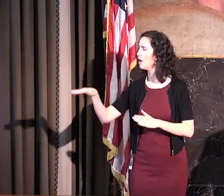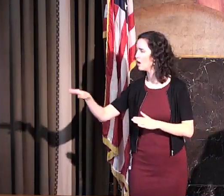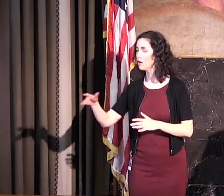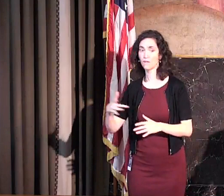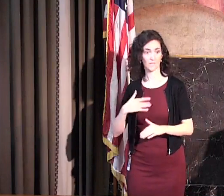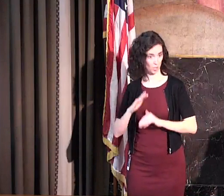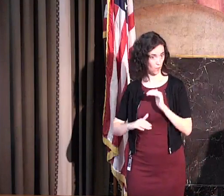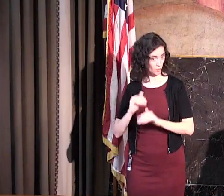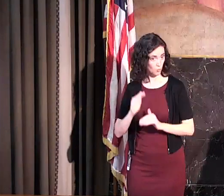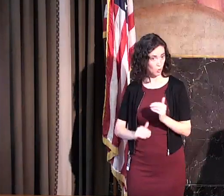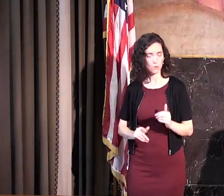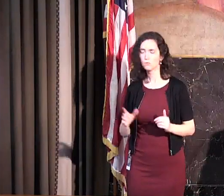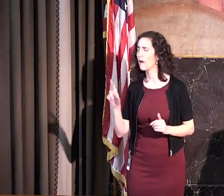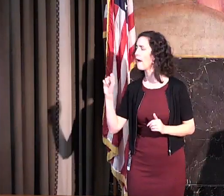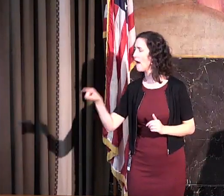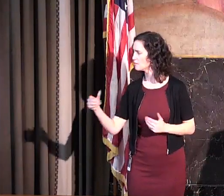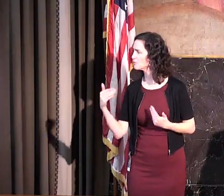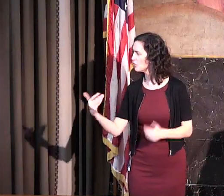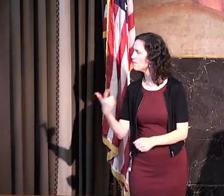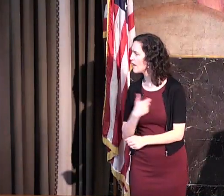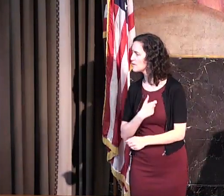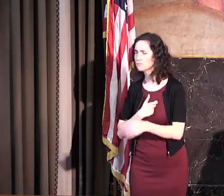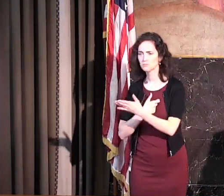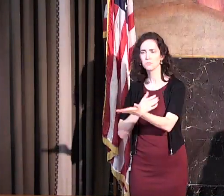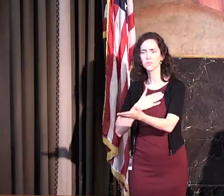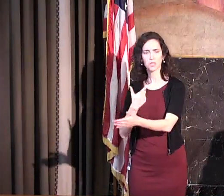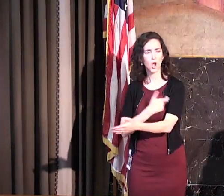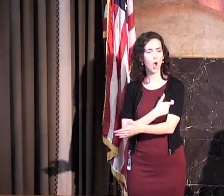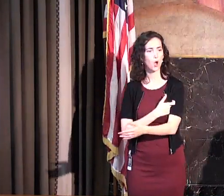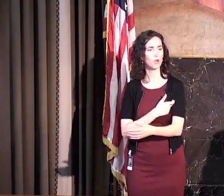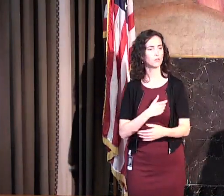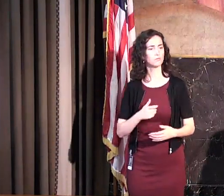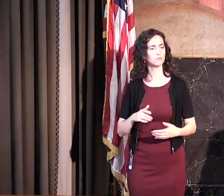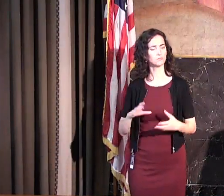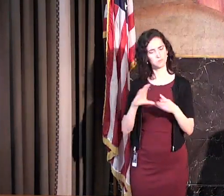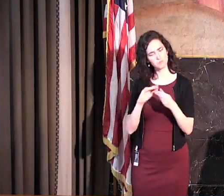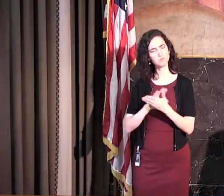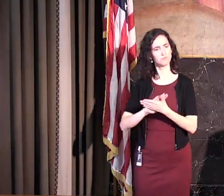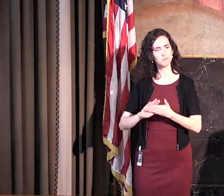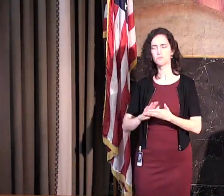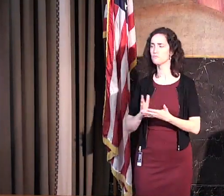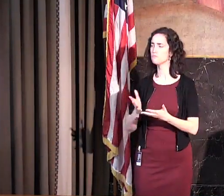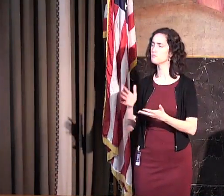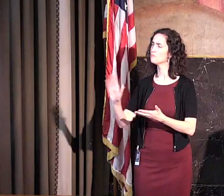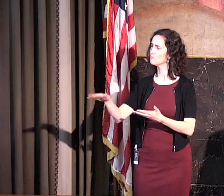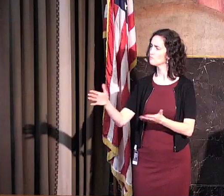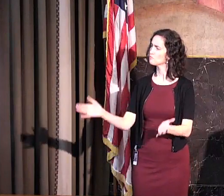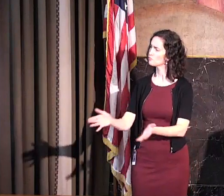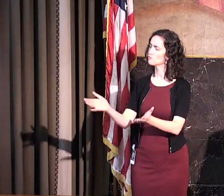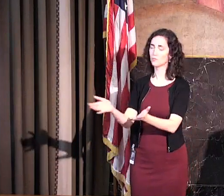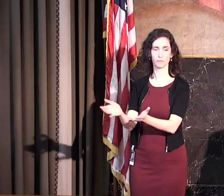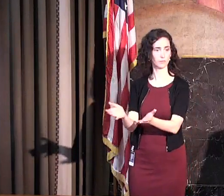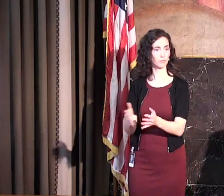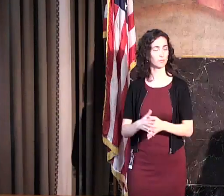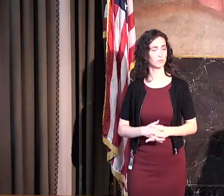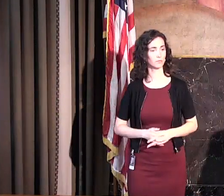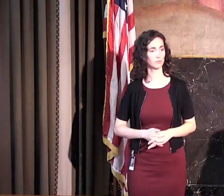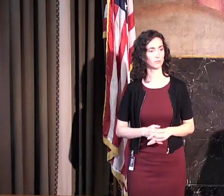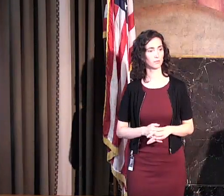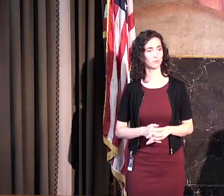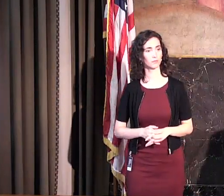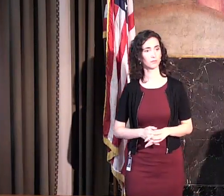feel comfortable doing so to be vaccinated and become an ambassador for that program.